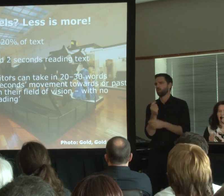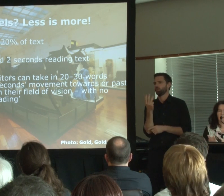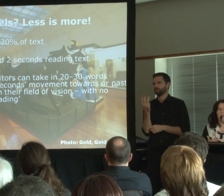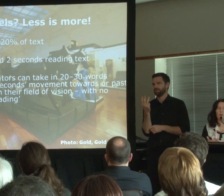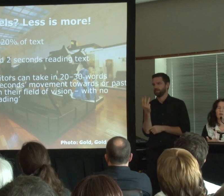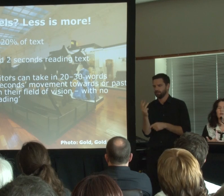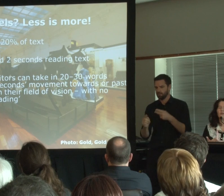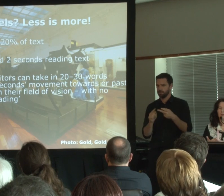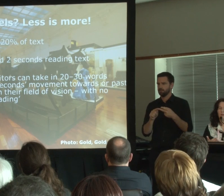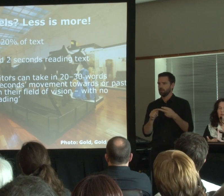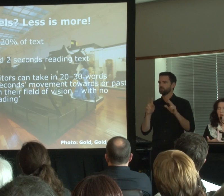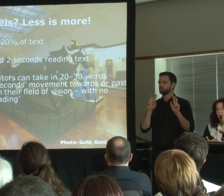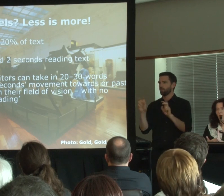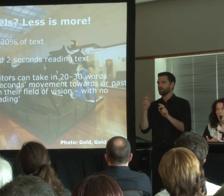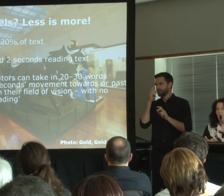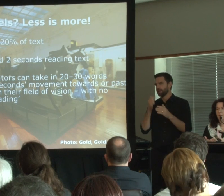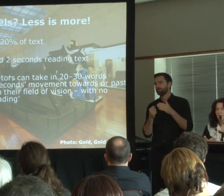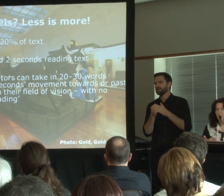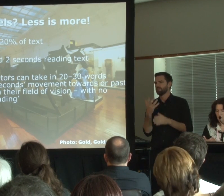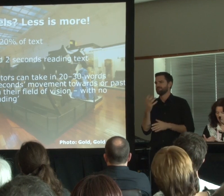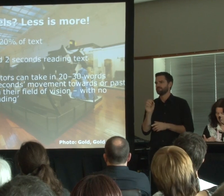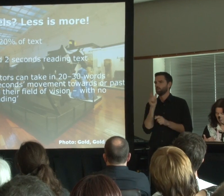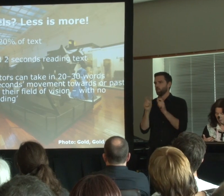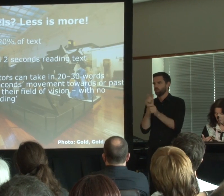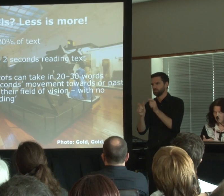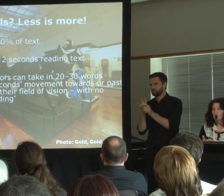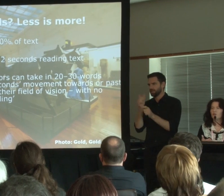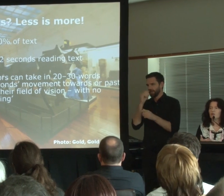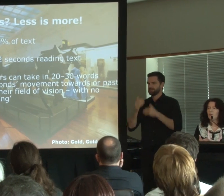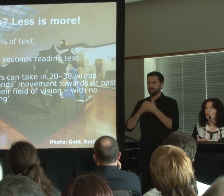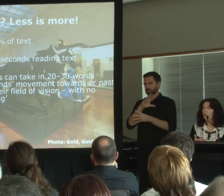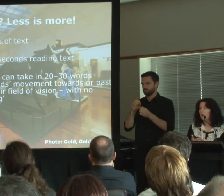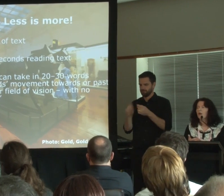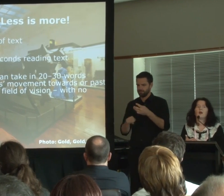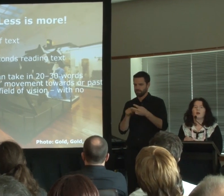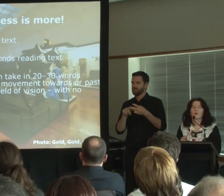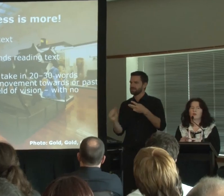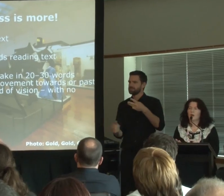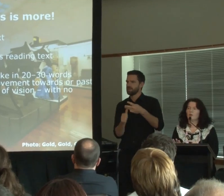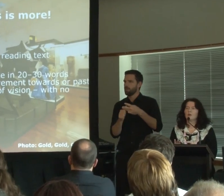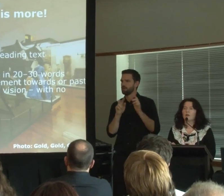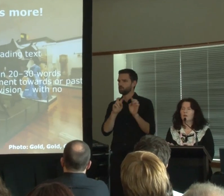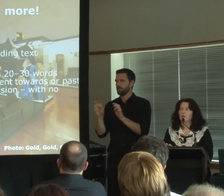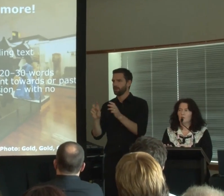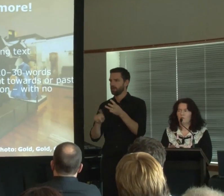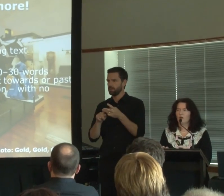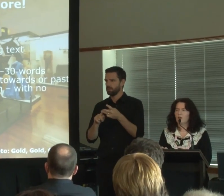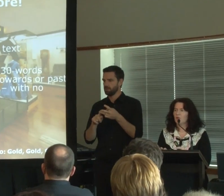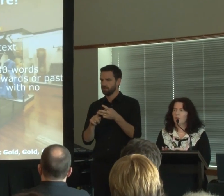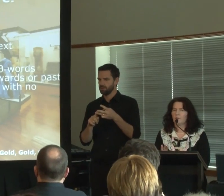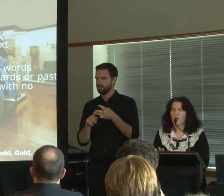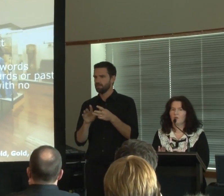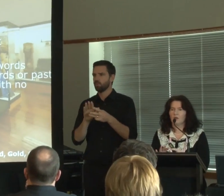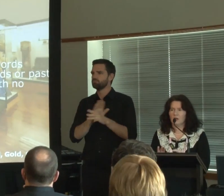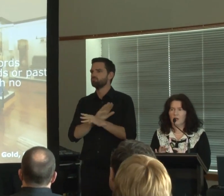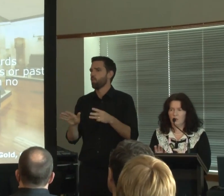name, 50 words. You could explain the whole gallery in 50 words. The traditional subtopic, we took it out altogether, so we have no